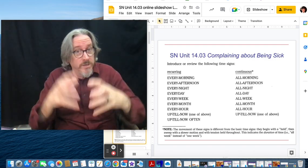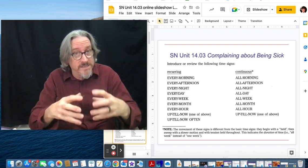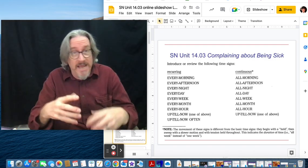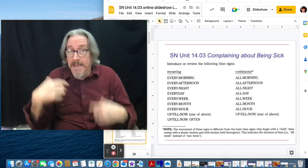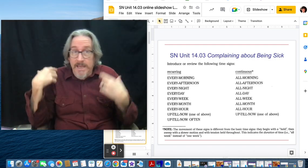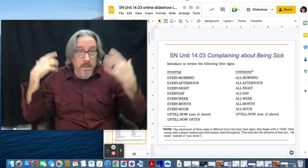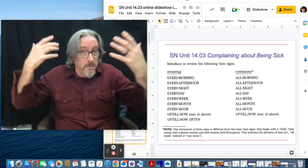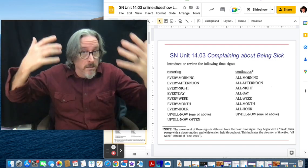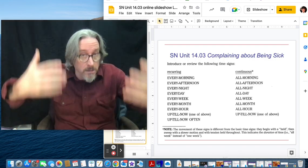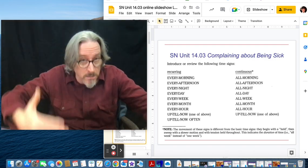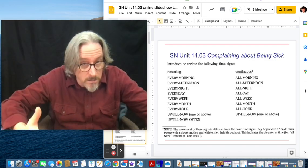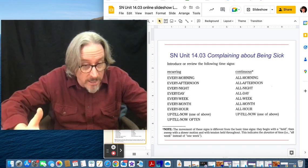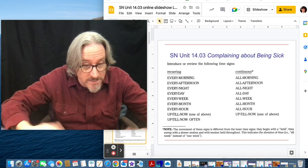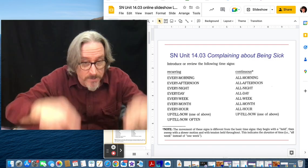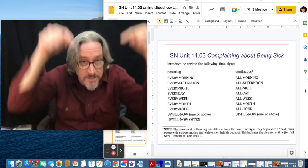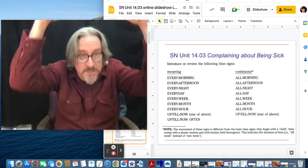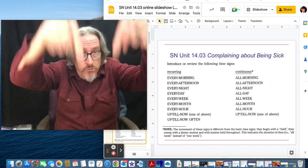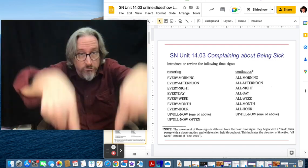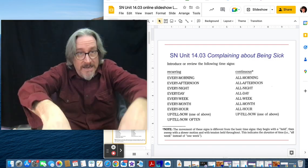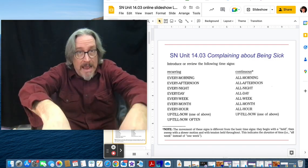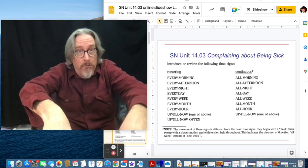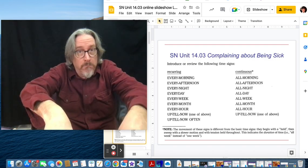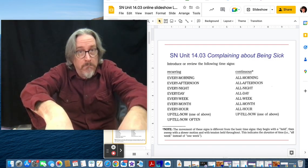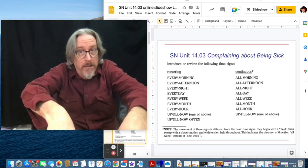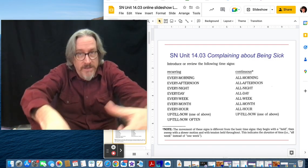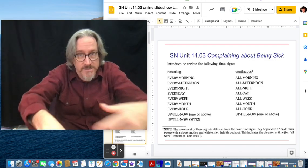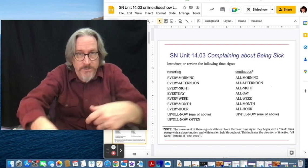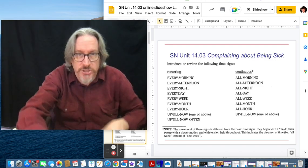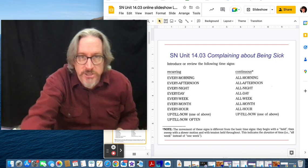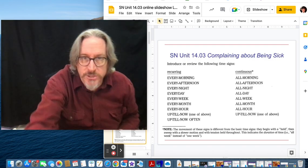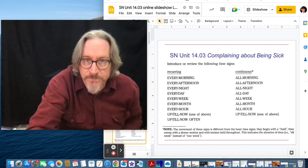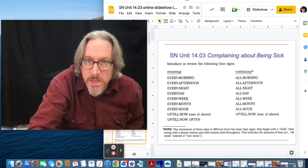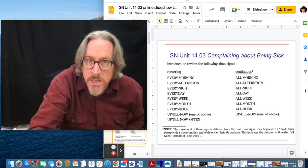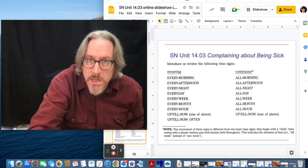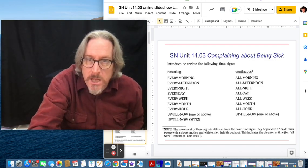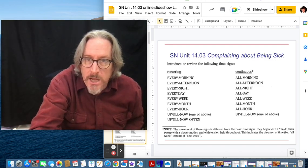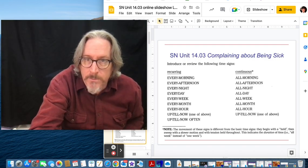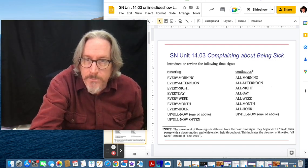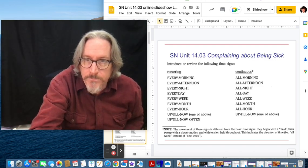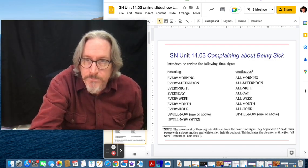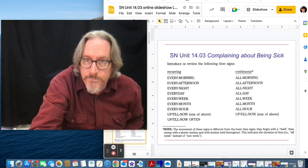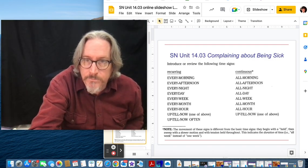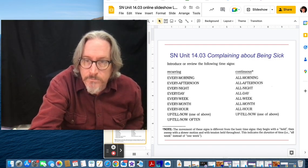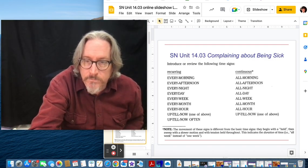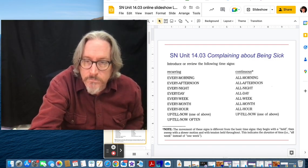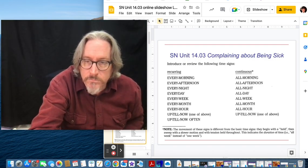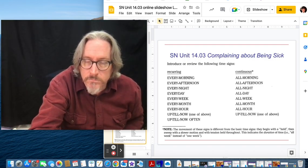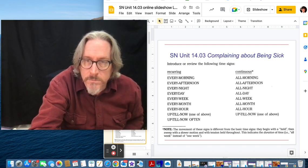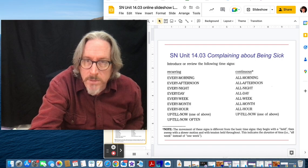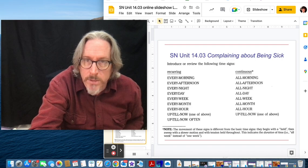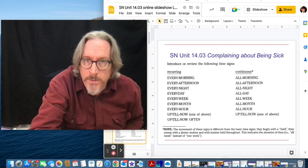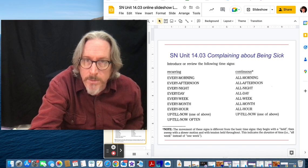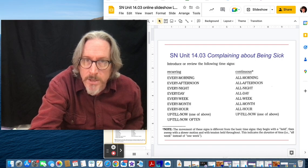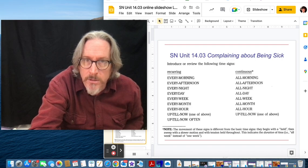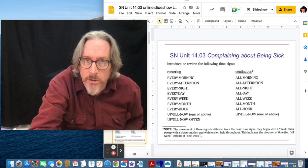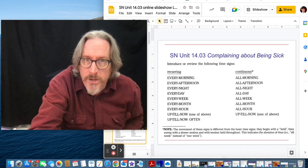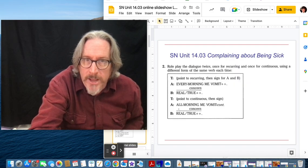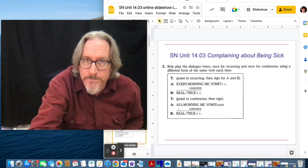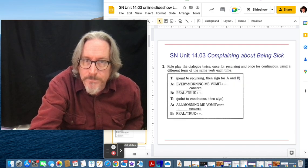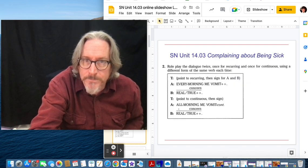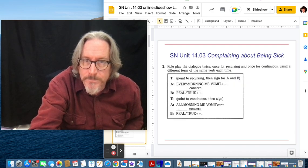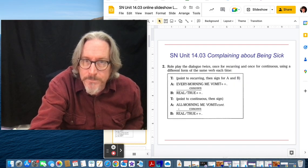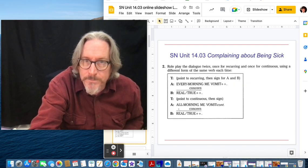you can say it's been till right now, and then something changed. Blah, blah, blah, blah.